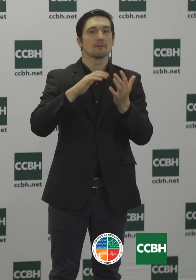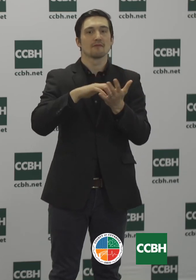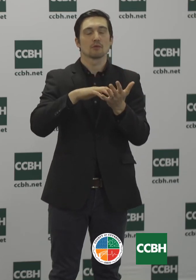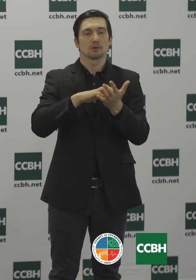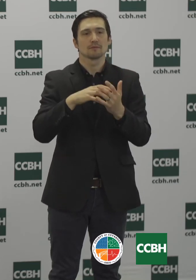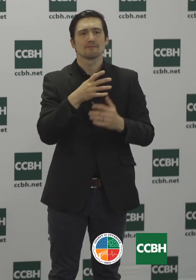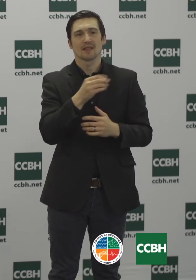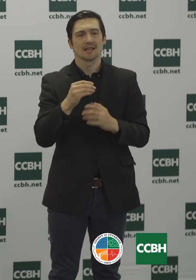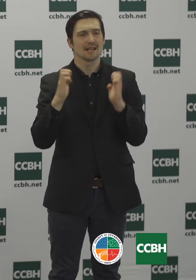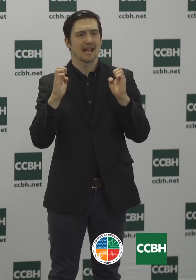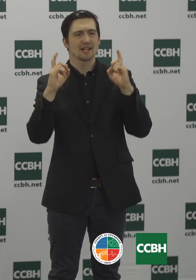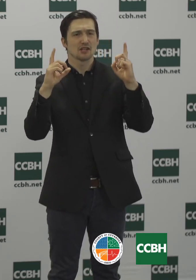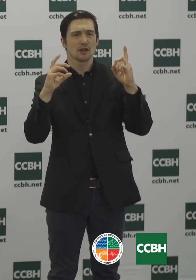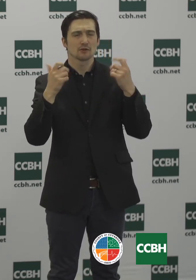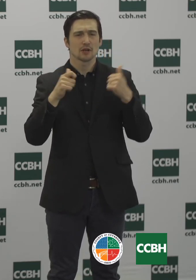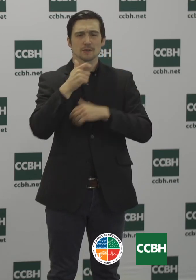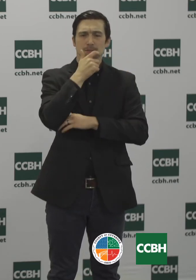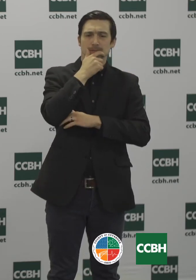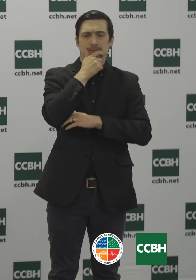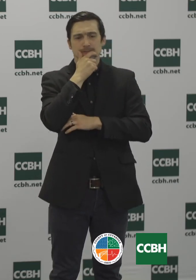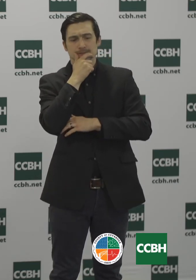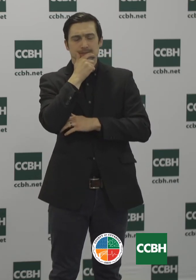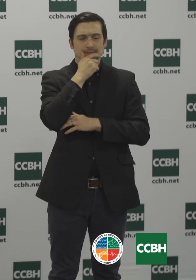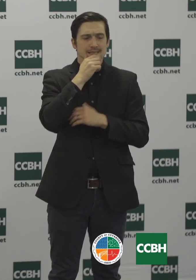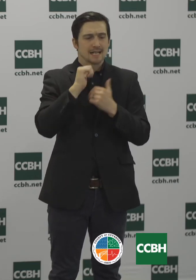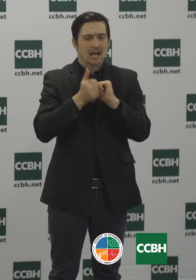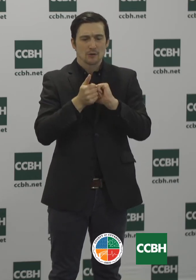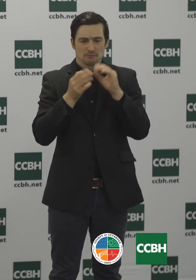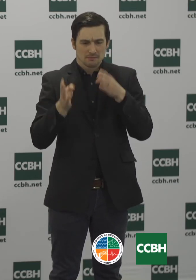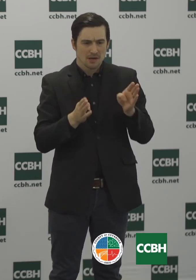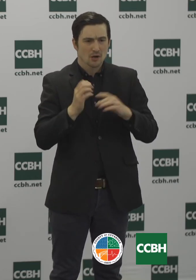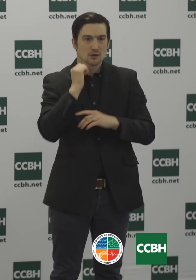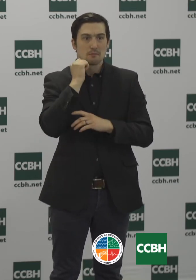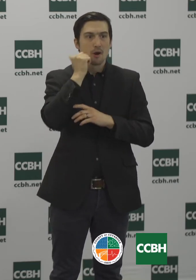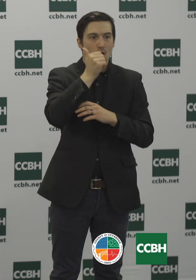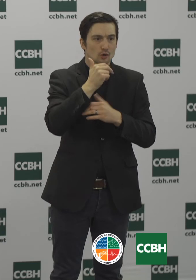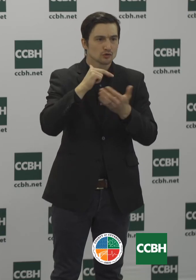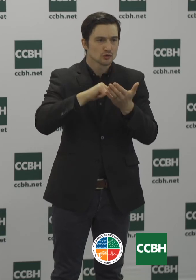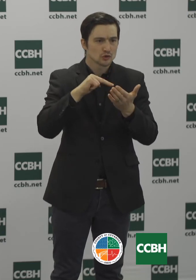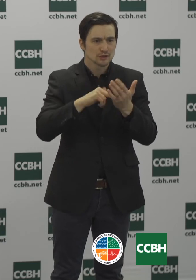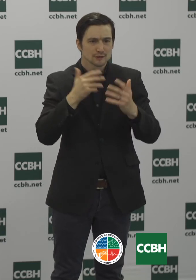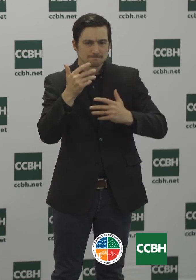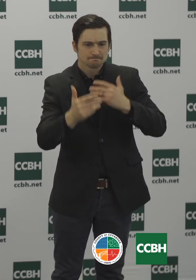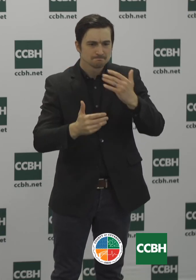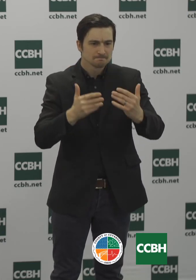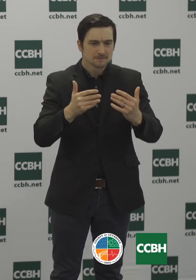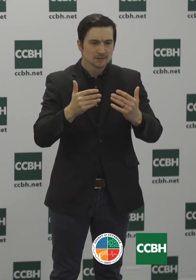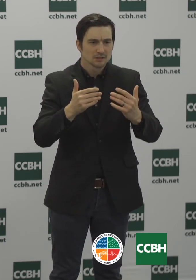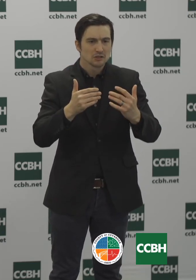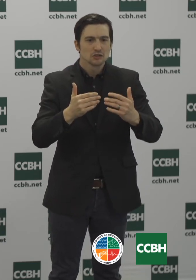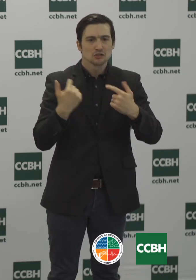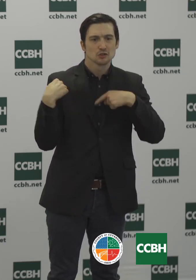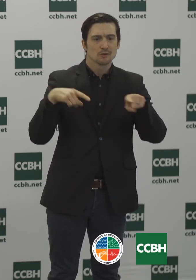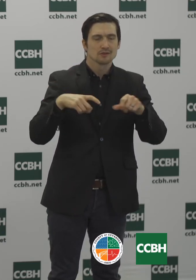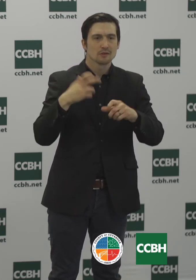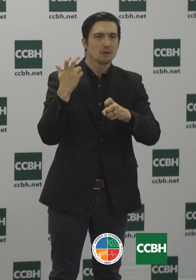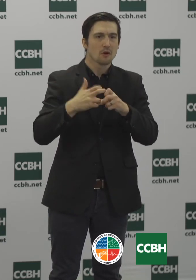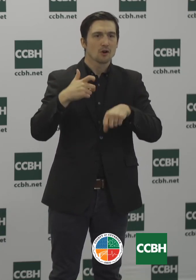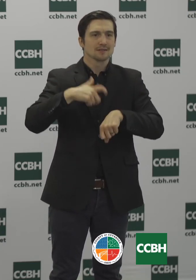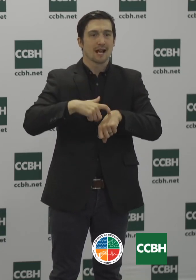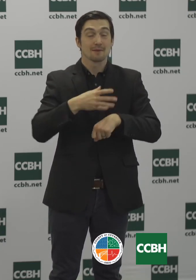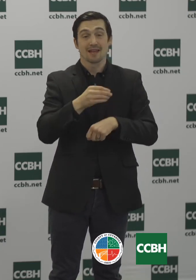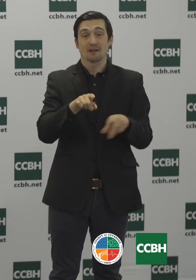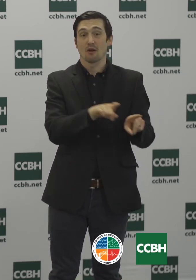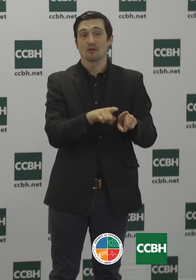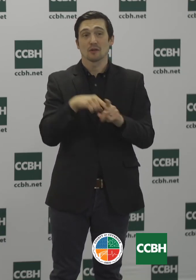figuring out how to prepare today's nurses, tomorrow's nurses, in a challenging time. And our own public health